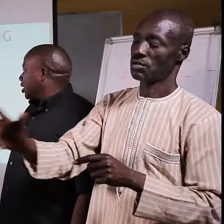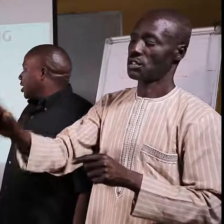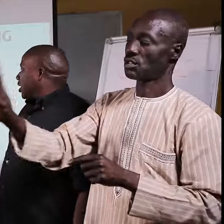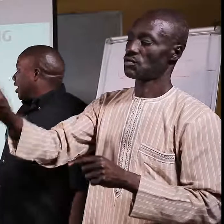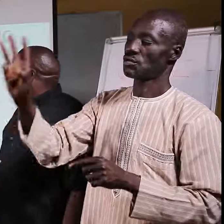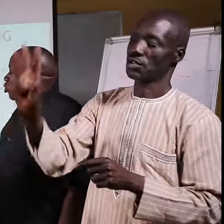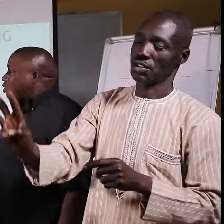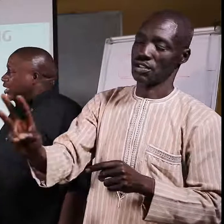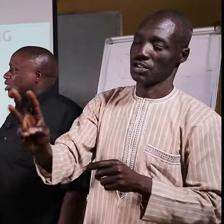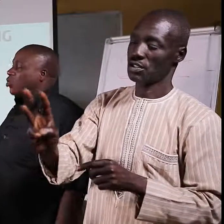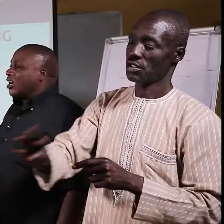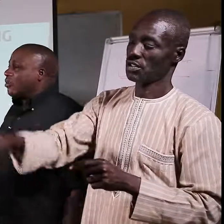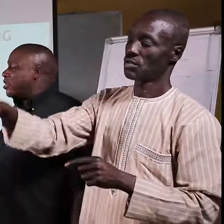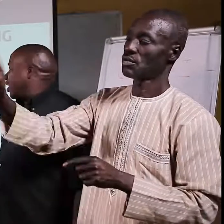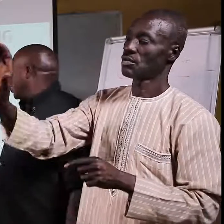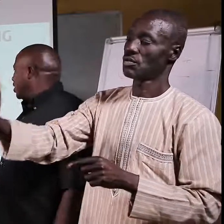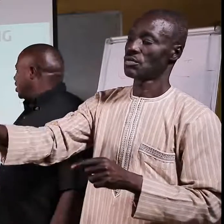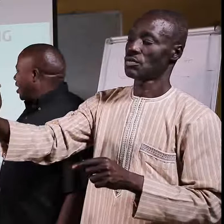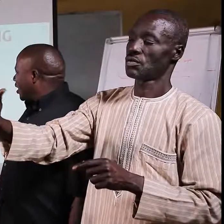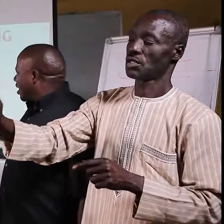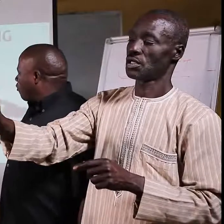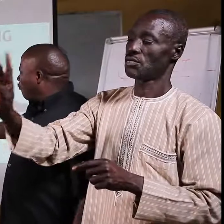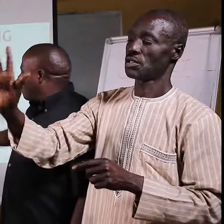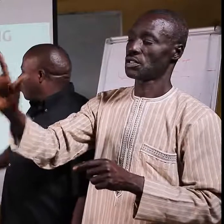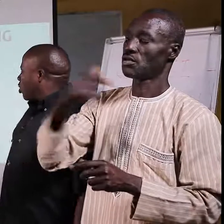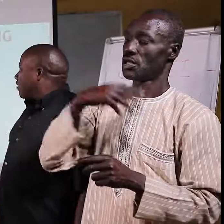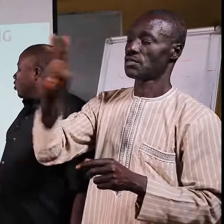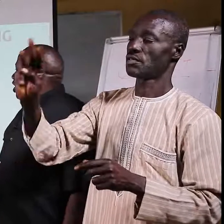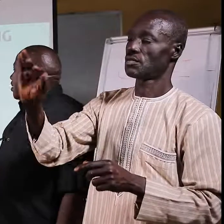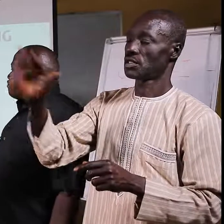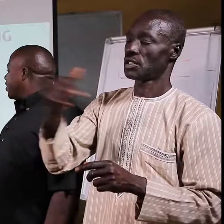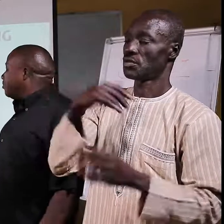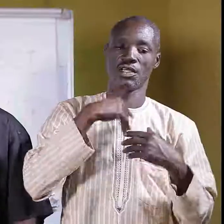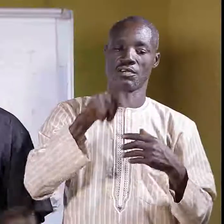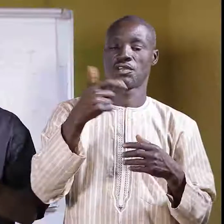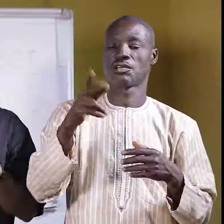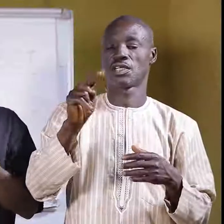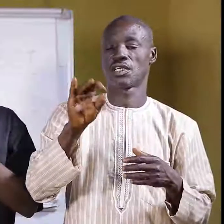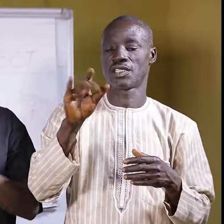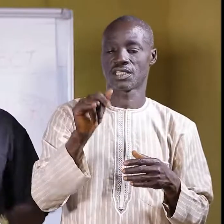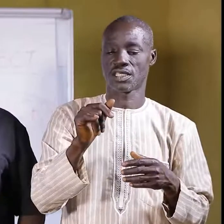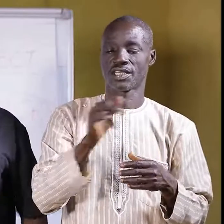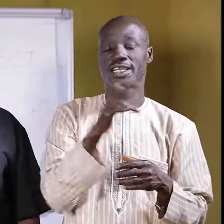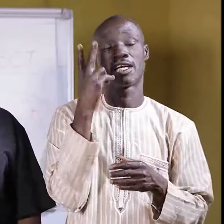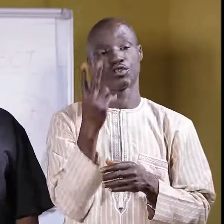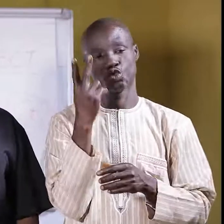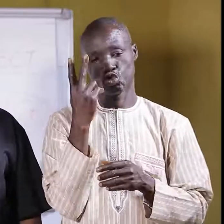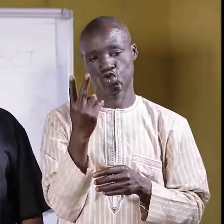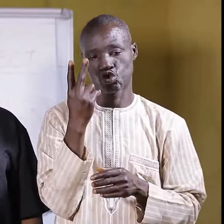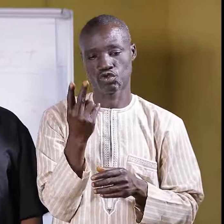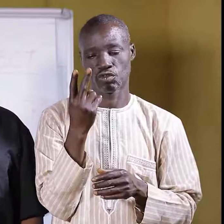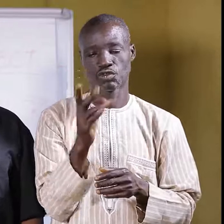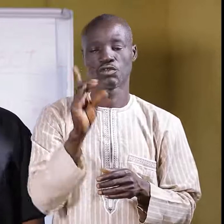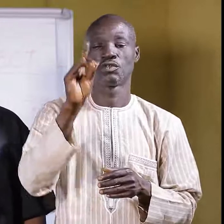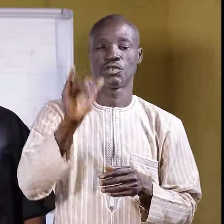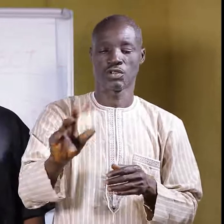1, 2, 3, 2, 6. At carbon 3, we have a methyl, and at carbon 4, we have another methyl. Because the methyl are 2, we say di.